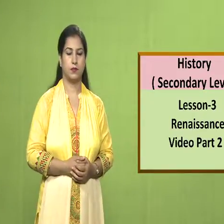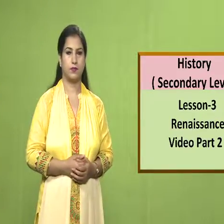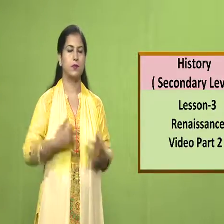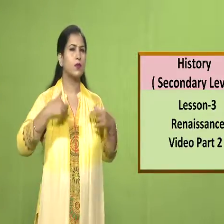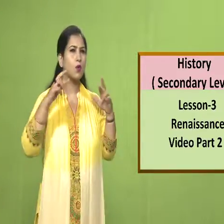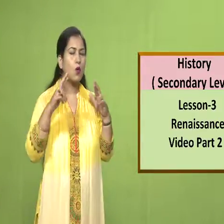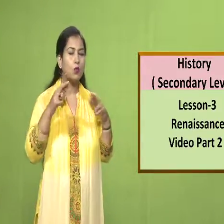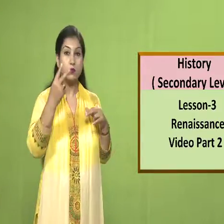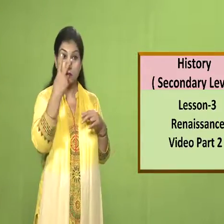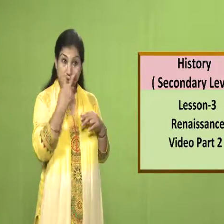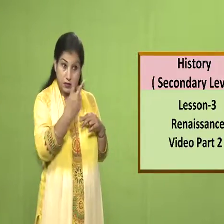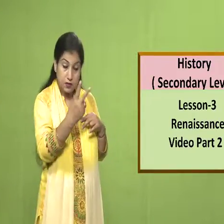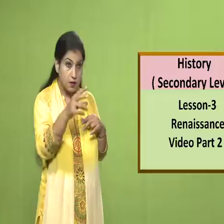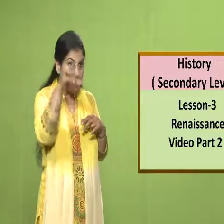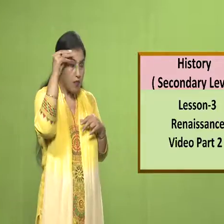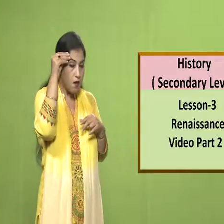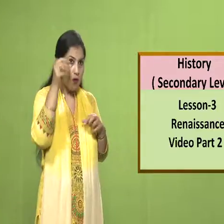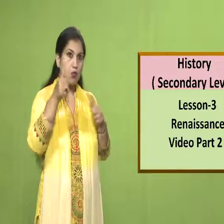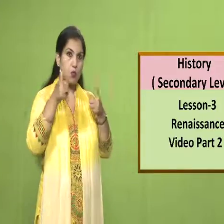I hope you will enjoy watching this video.